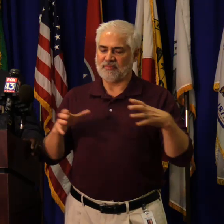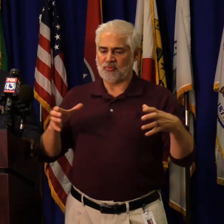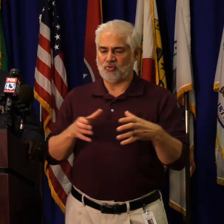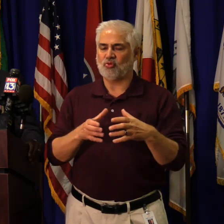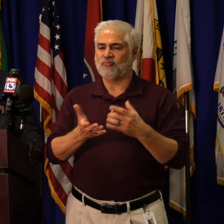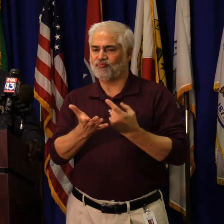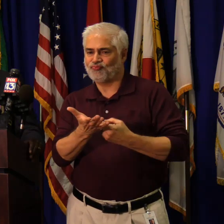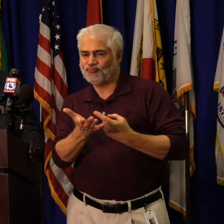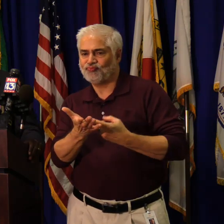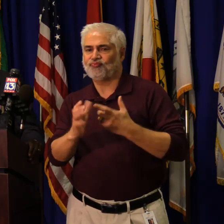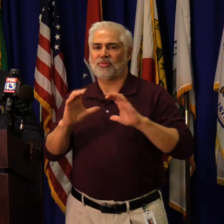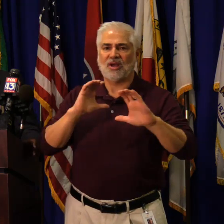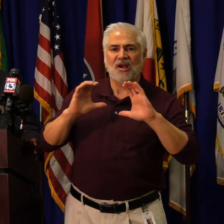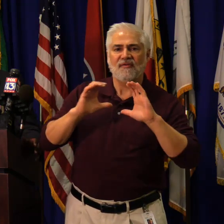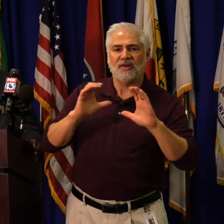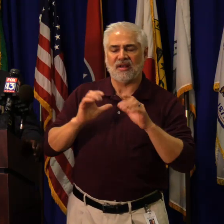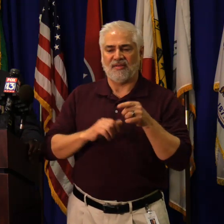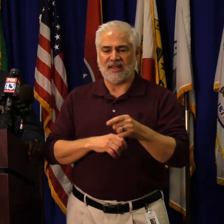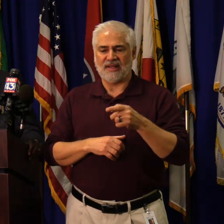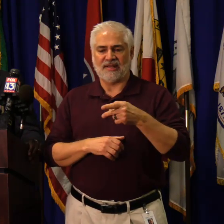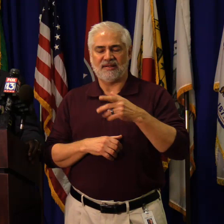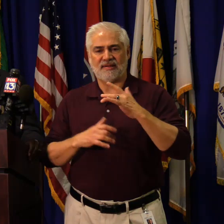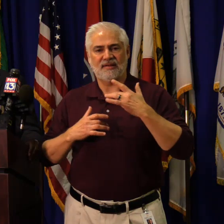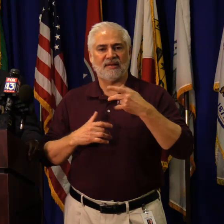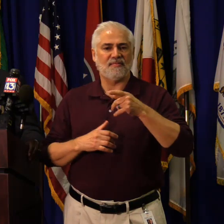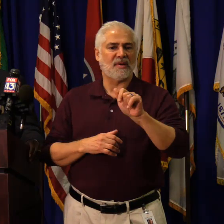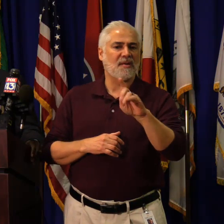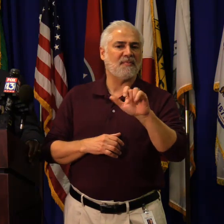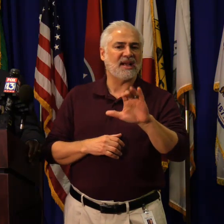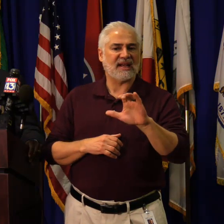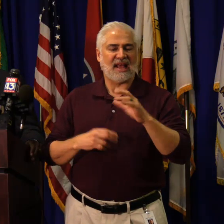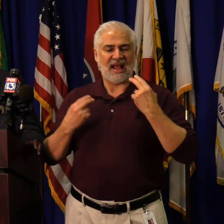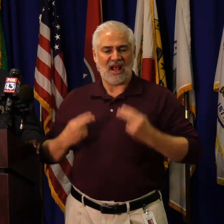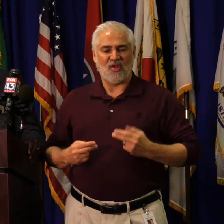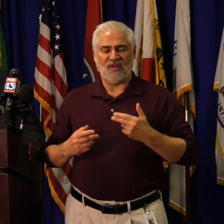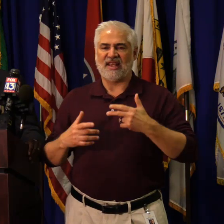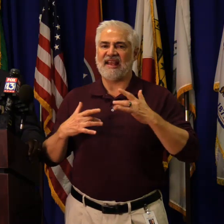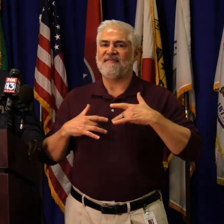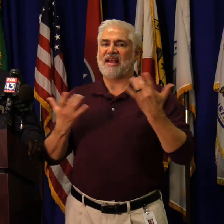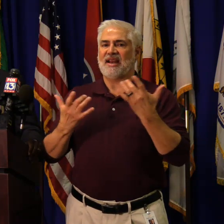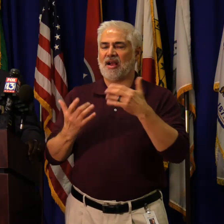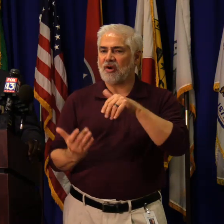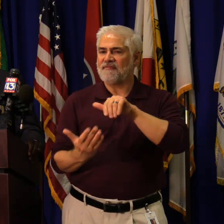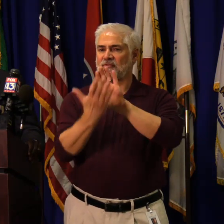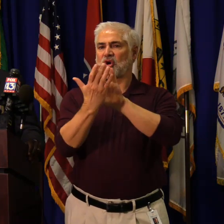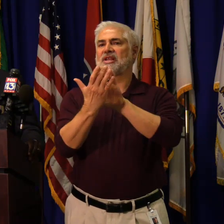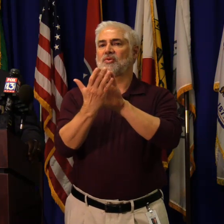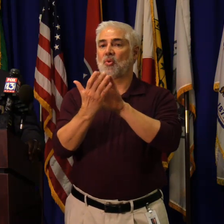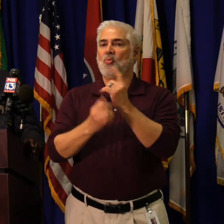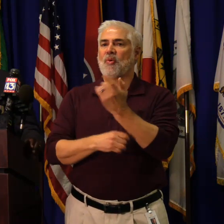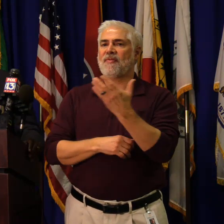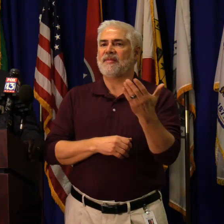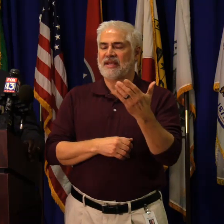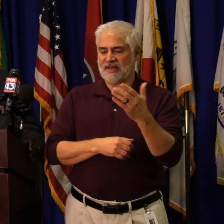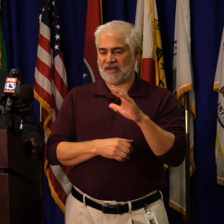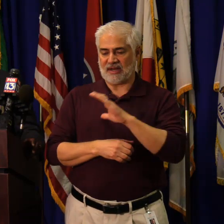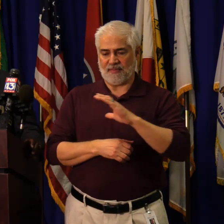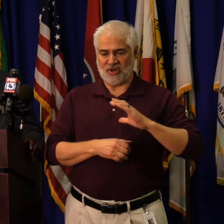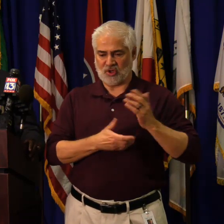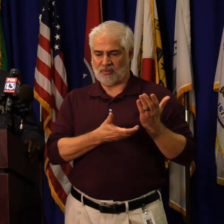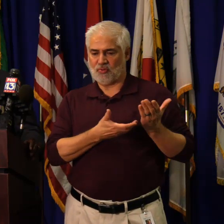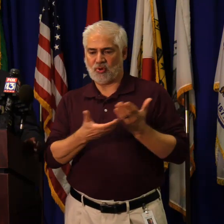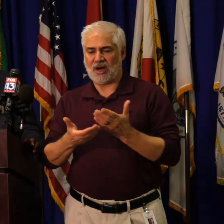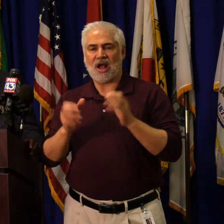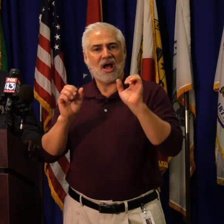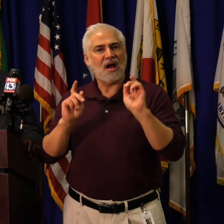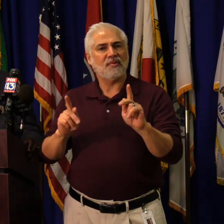a conversation around this public health event and how we confront it. One of the things we'll be bringing to the commission is